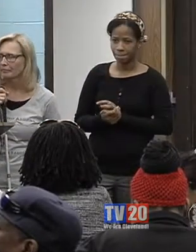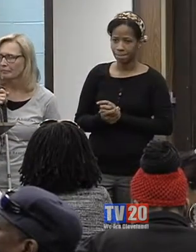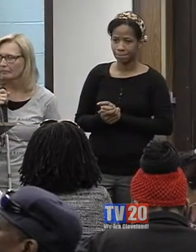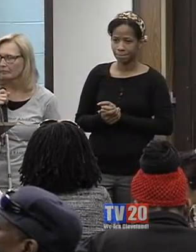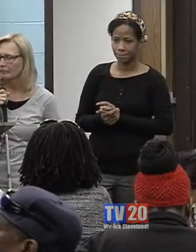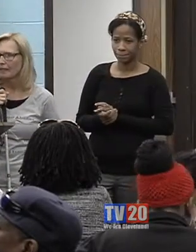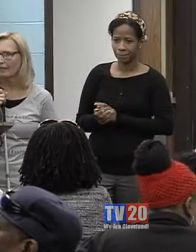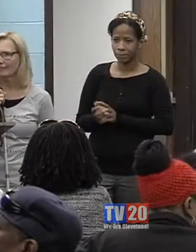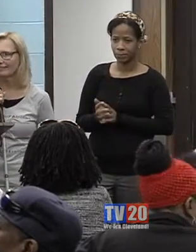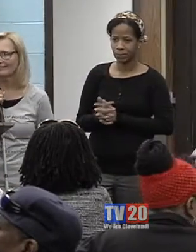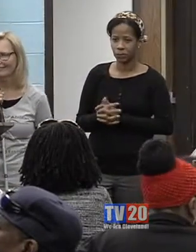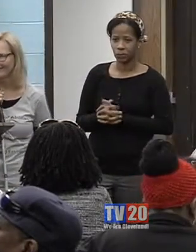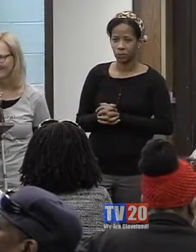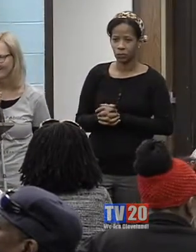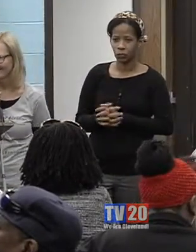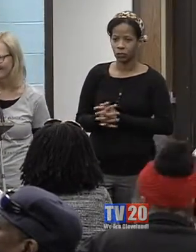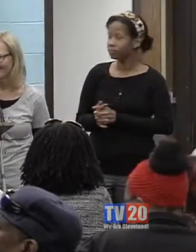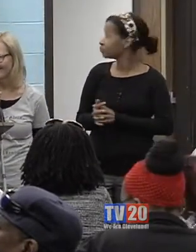rolled his eyes.